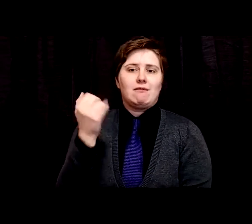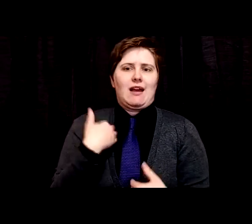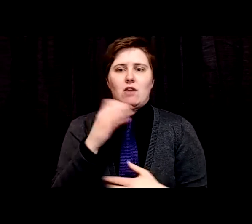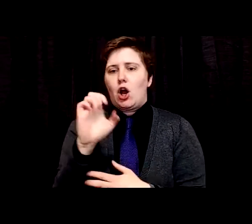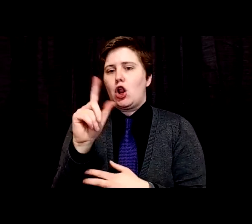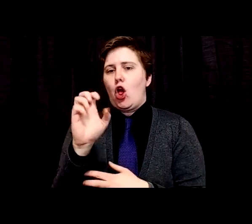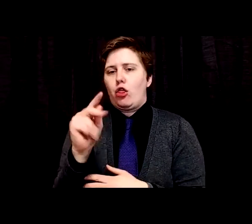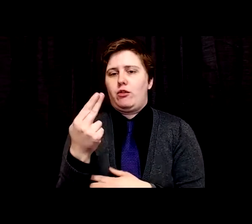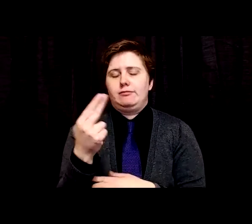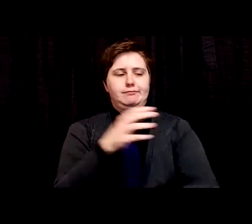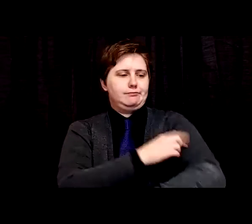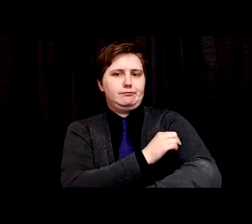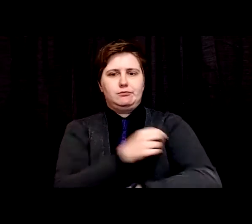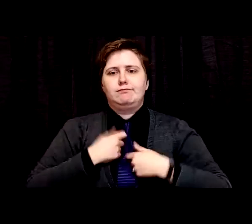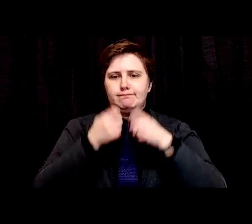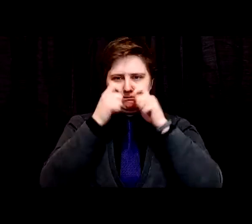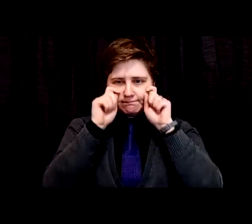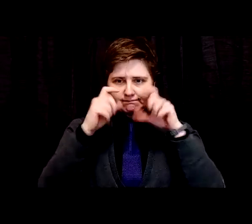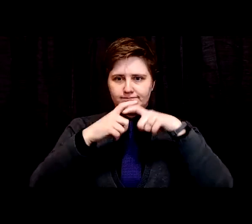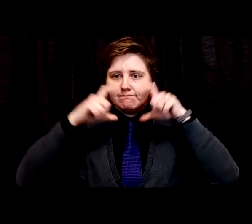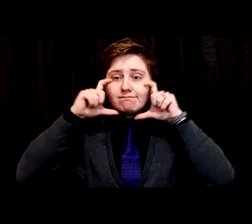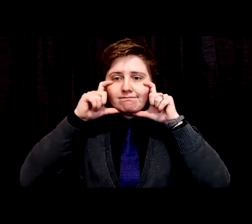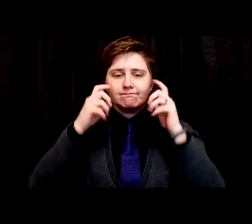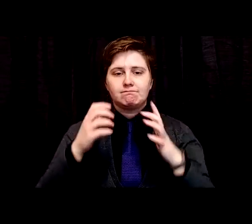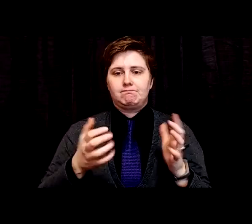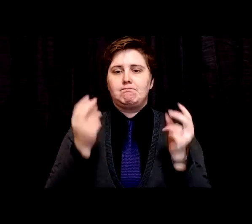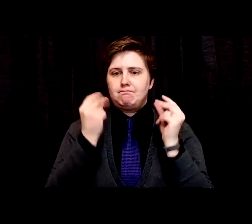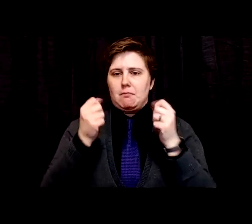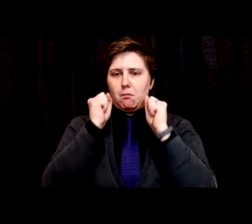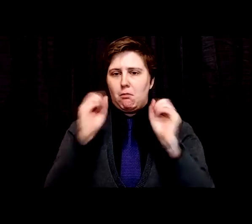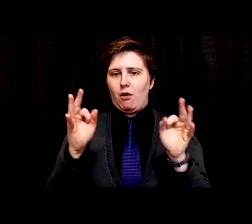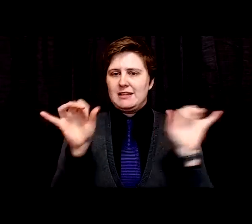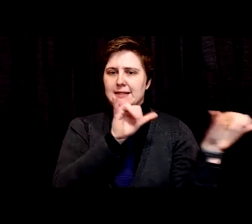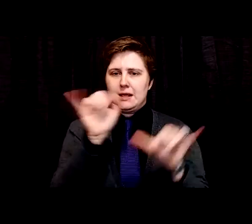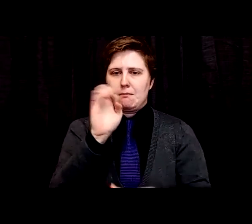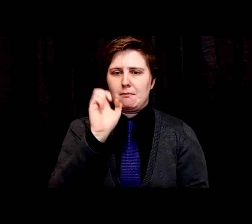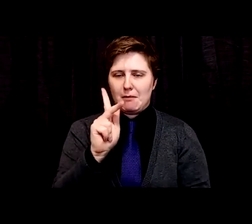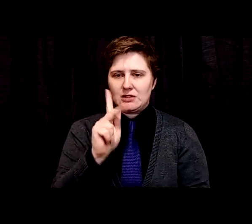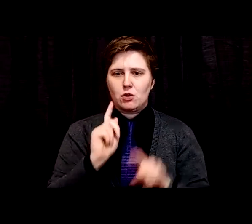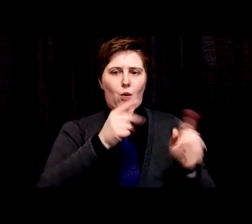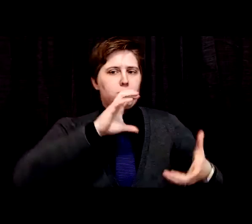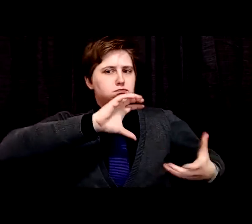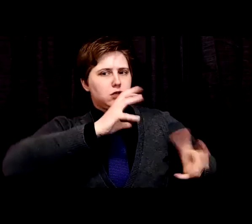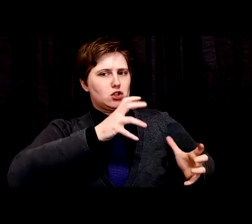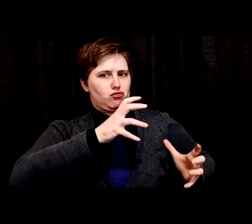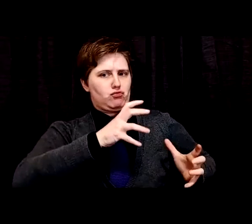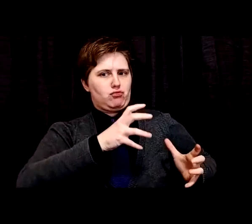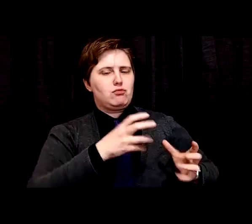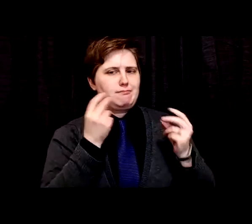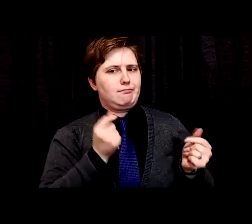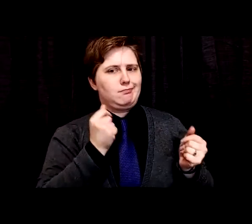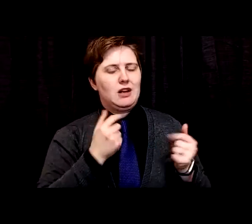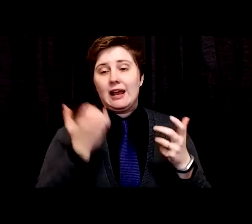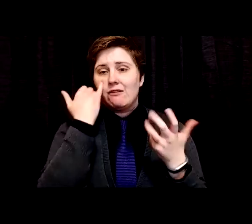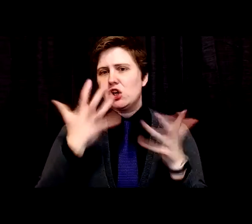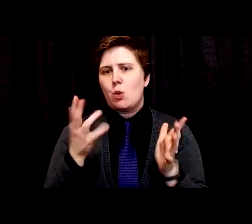masks or even my shirts and things of that nature, I immediately take them off, much like a mask. go launder it. Okay? You don't want to use a